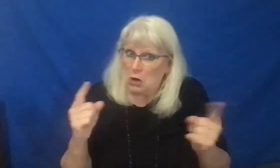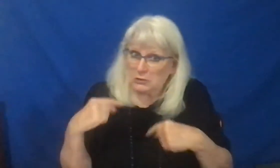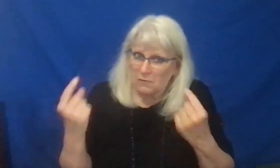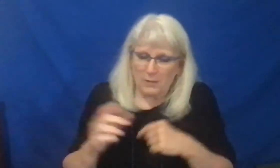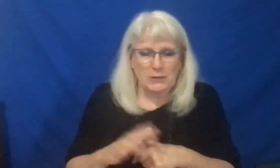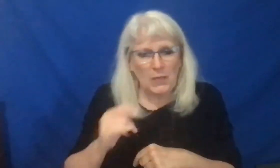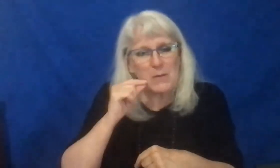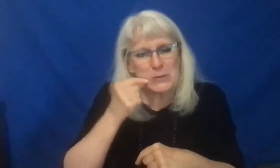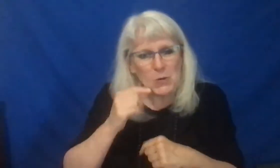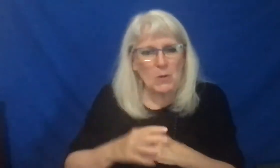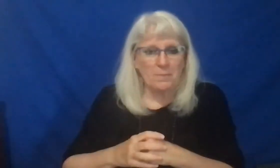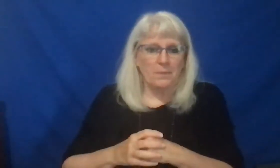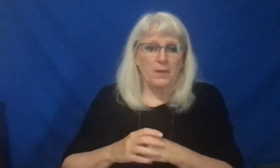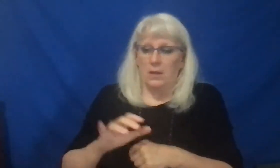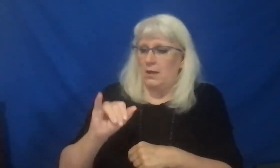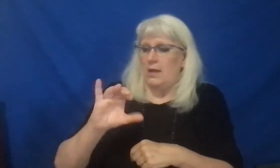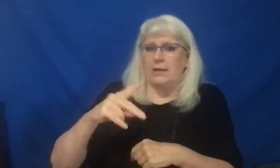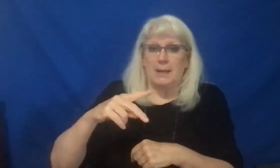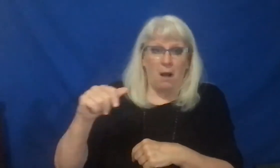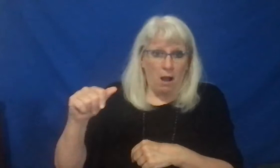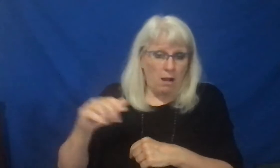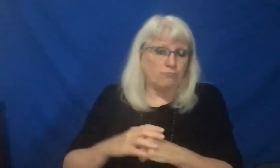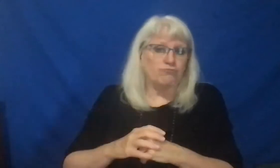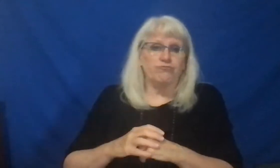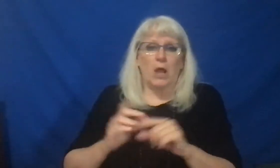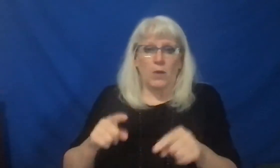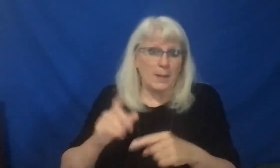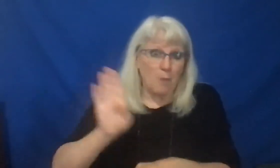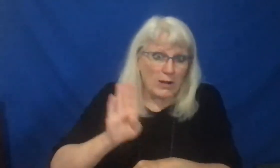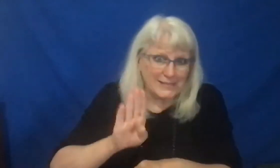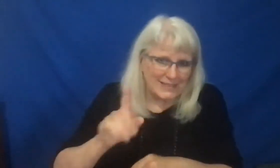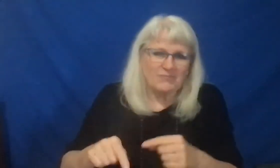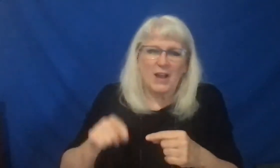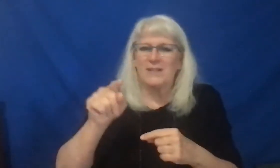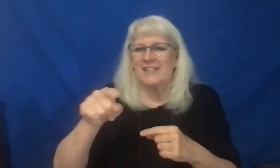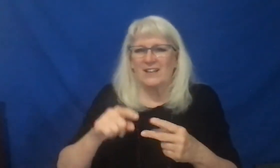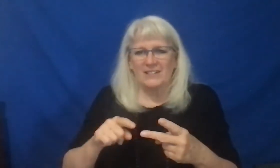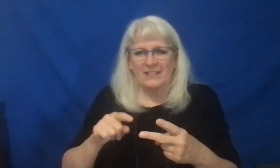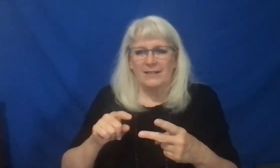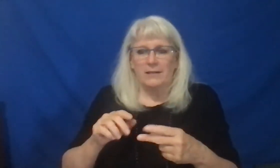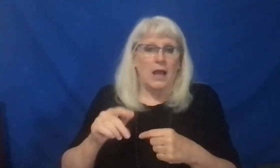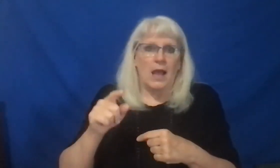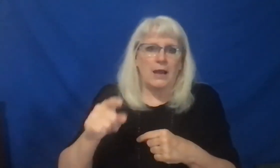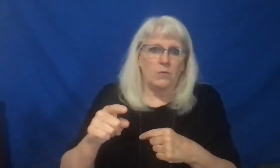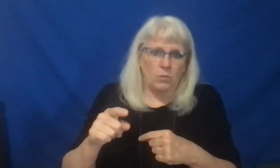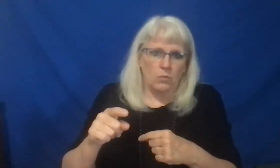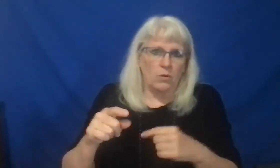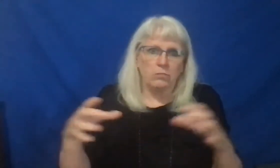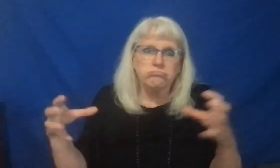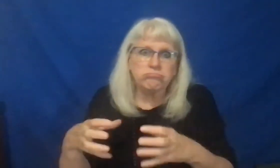do that. I went to Icky Paw and I got in Boston. I got to have a whole section there and we got to talk about, again, all